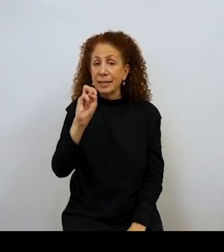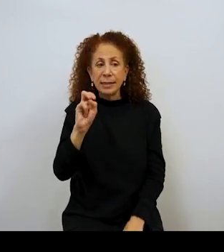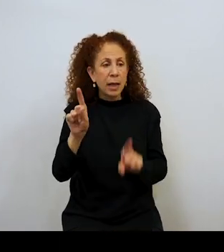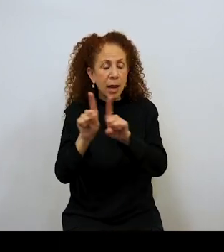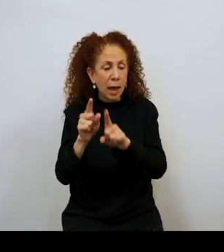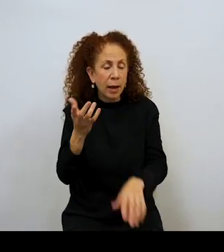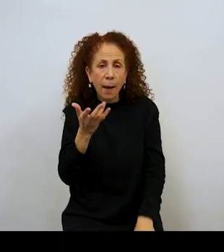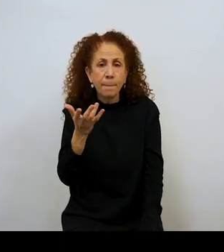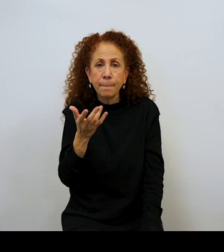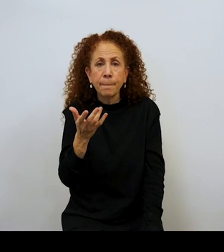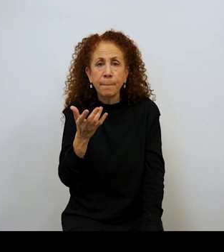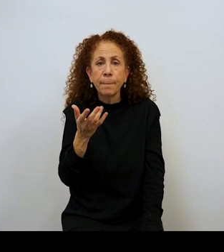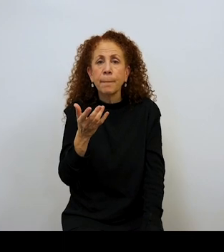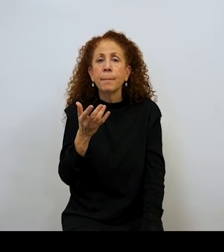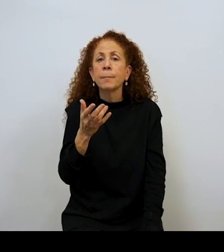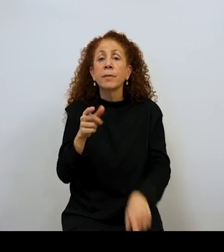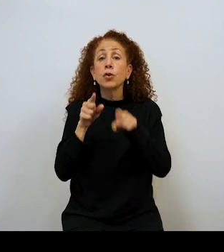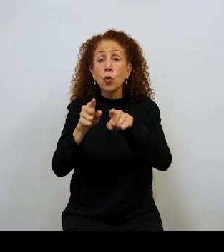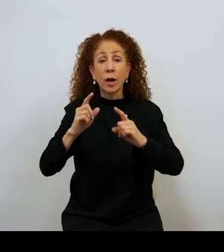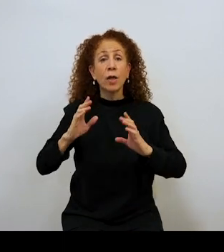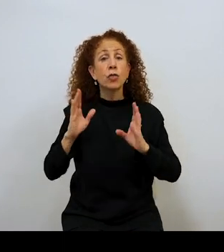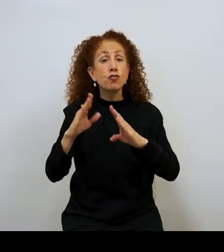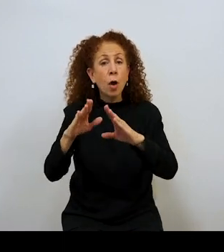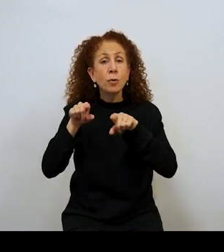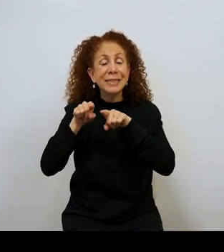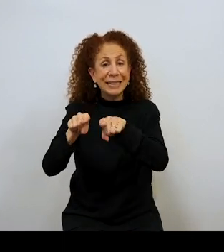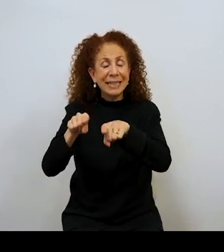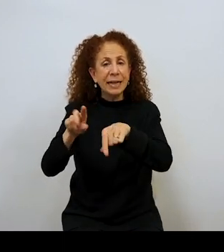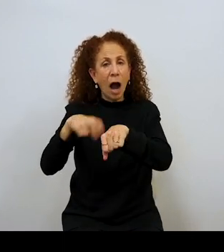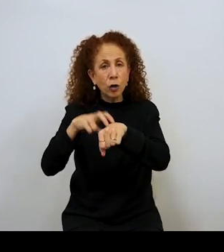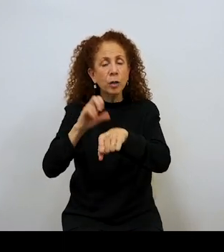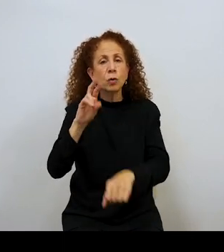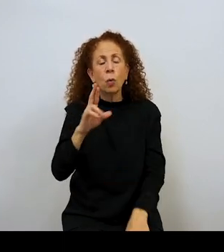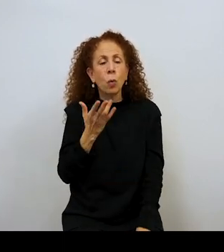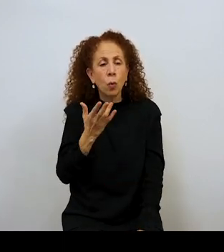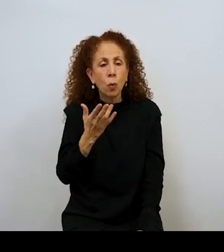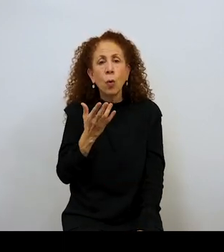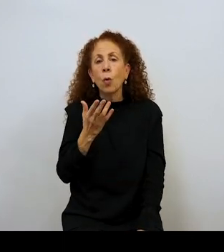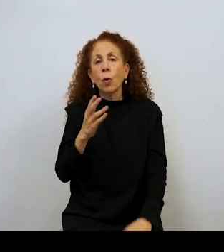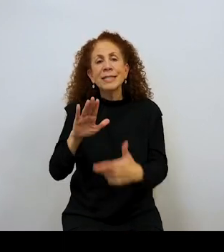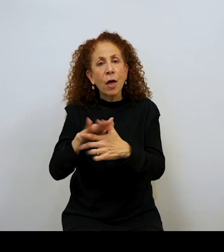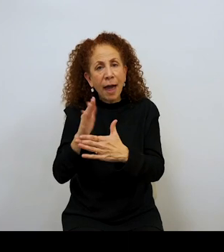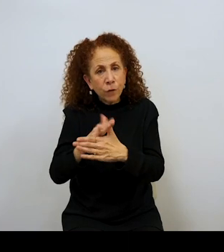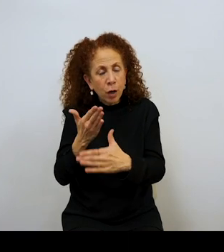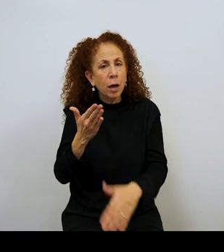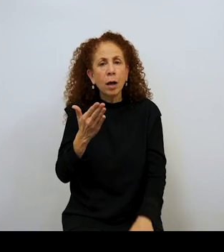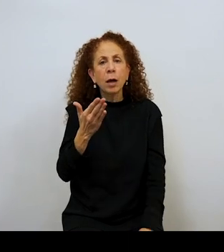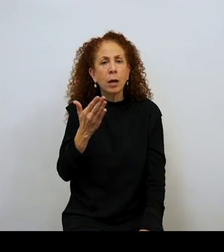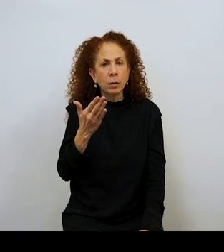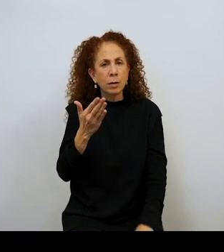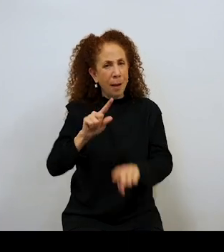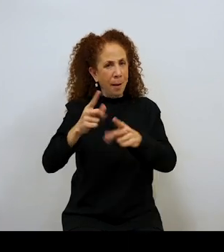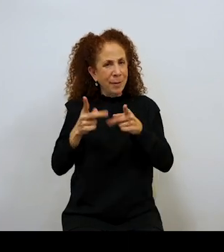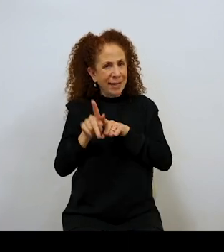like during the Troubles in Ireland or in South Africa, a post-apartheid South Africa,